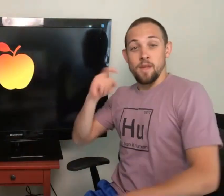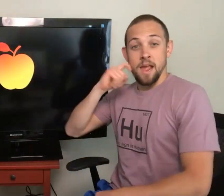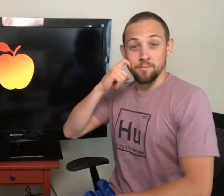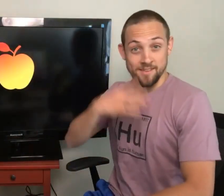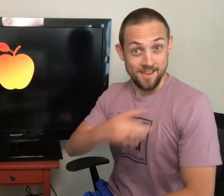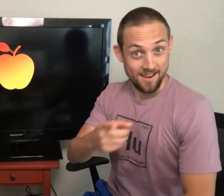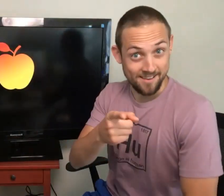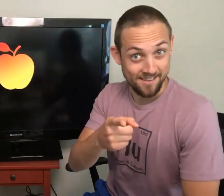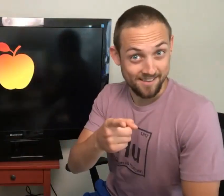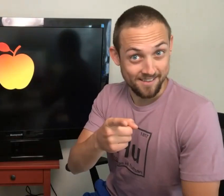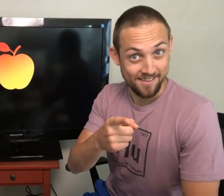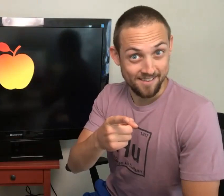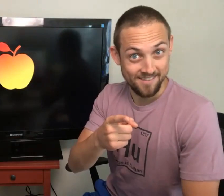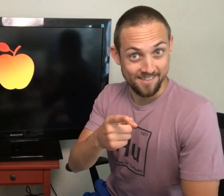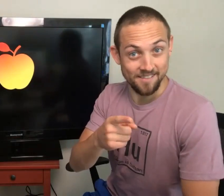What about this one? Do you like apples?